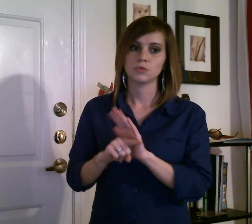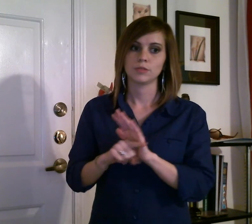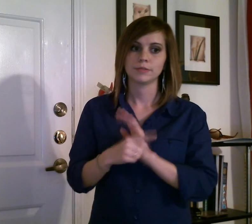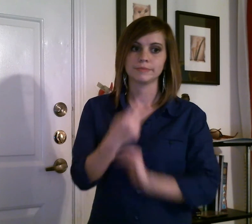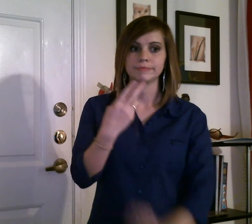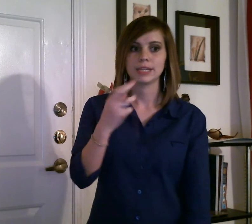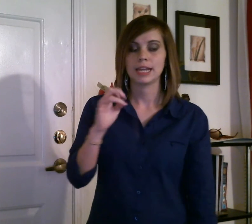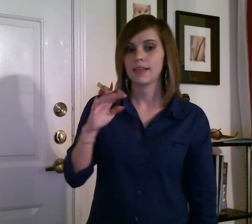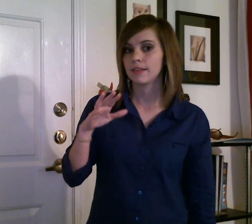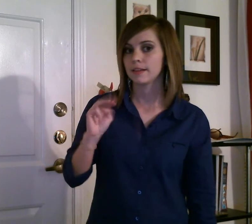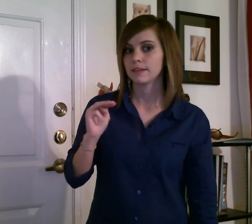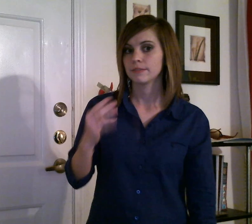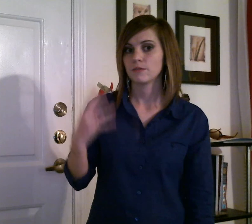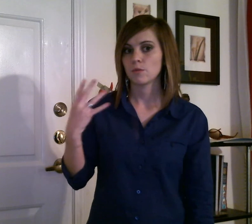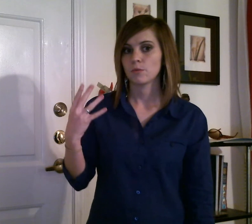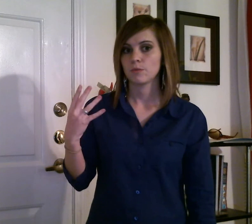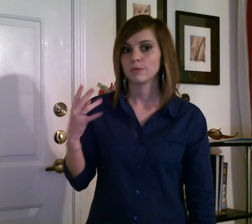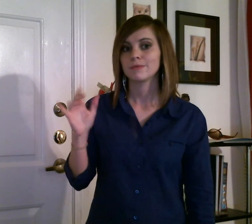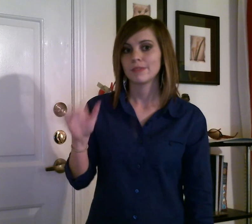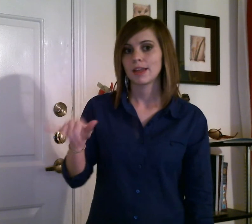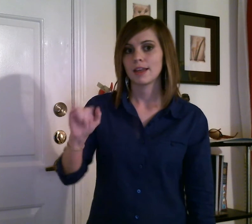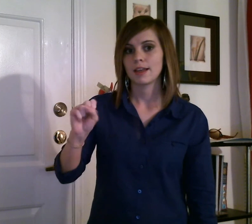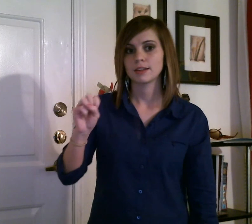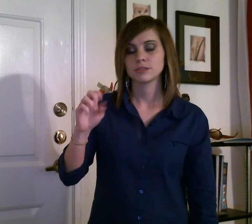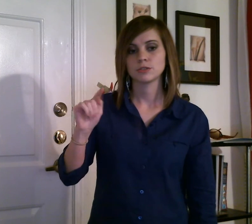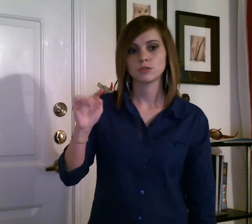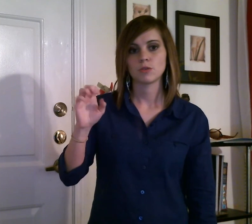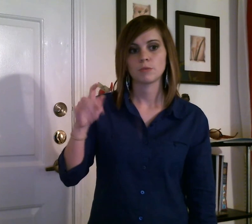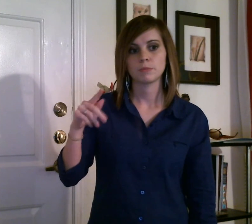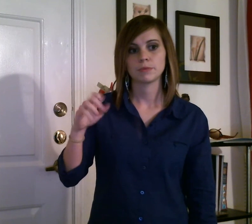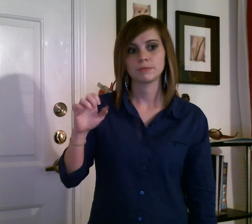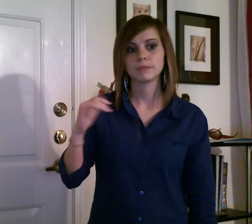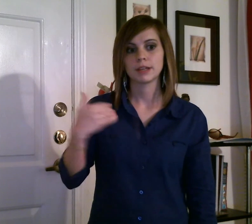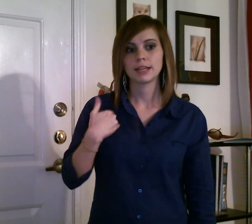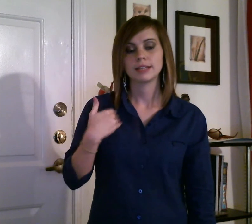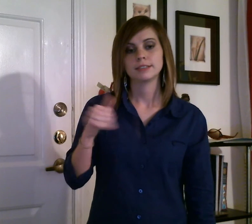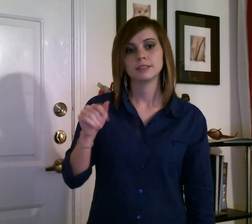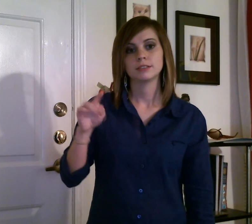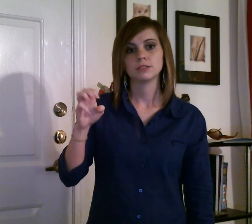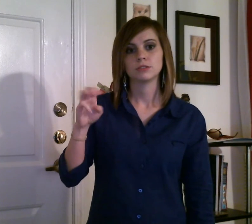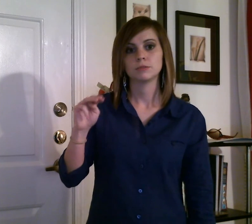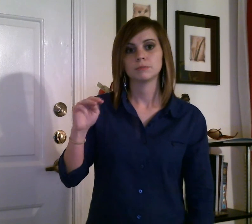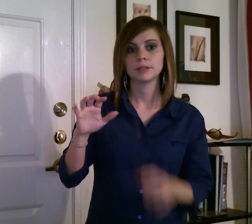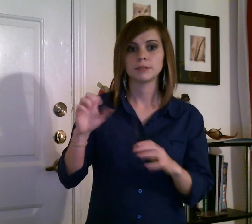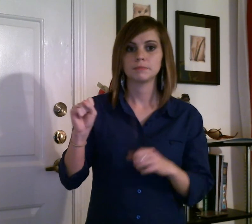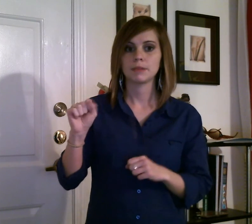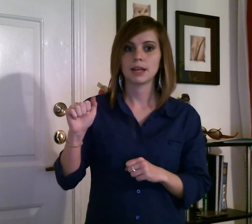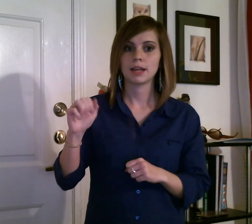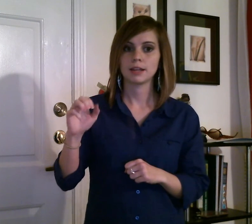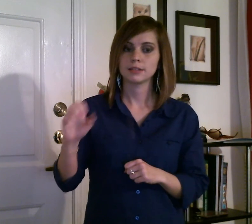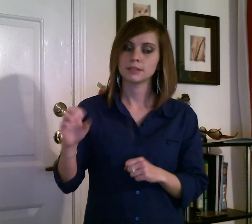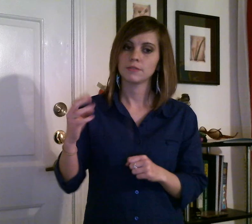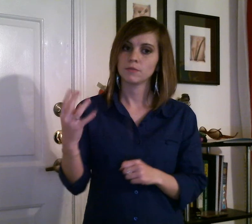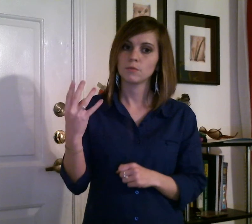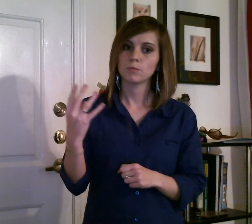particular, that isotope of helium, it has an atomic mass of 4. And this process releases a ton of